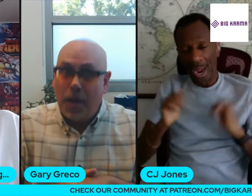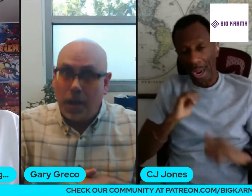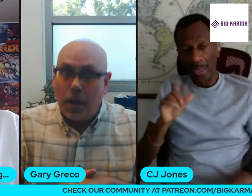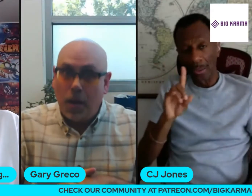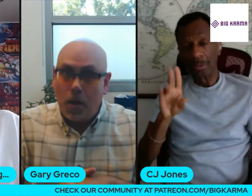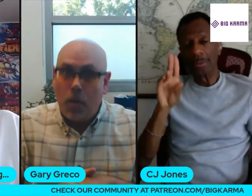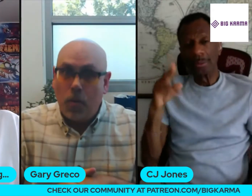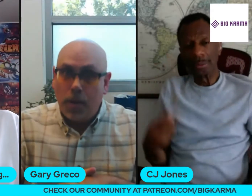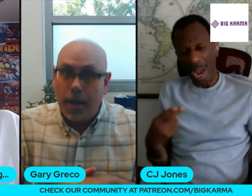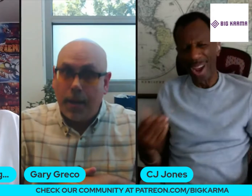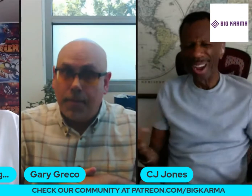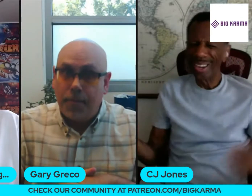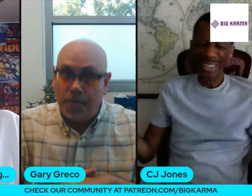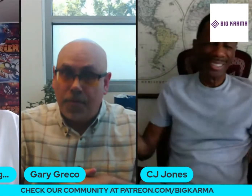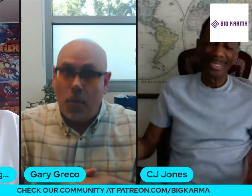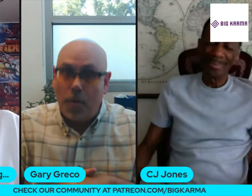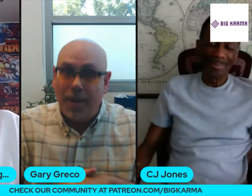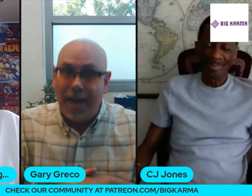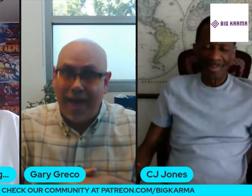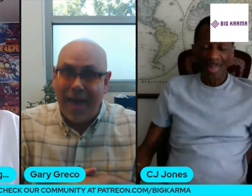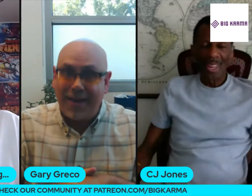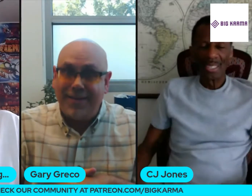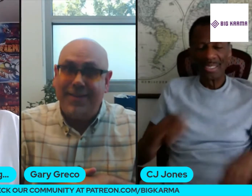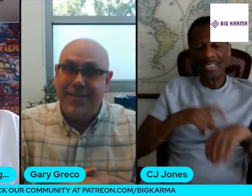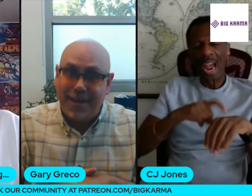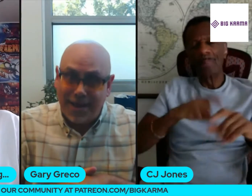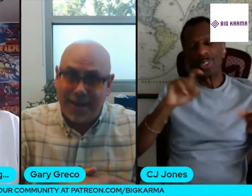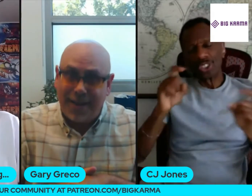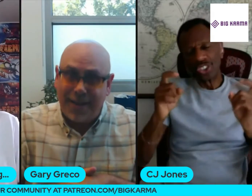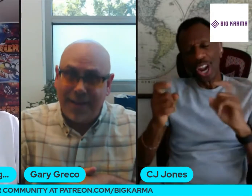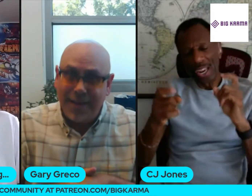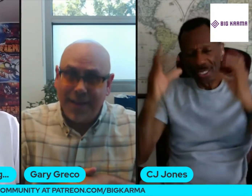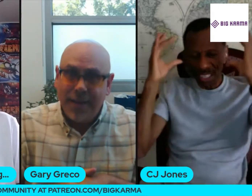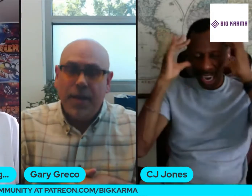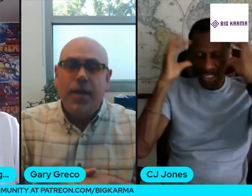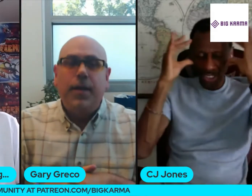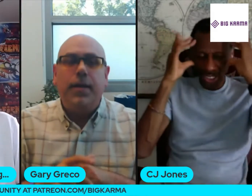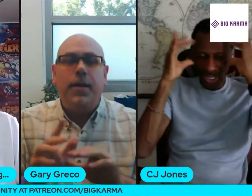people, can perform and act. Duh.